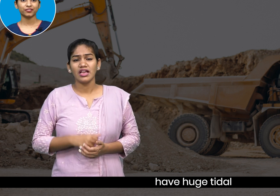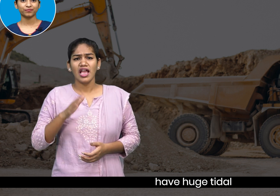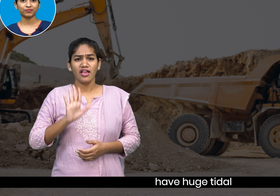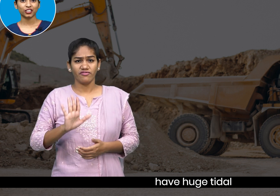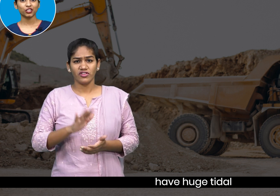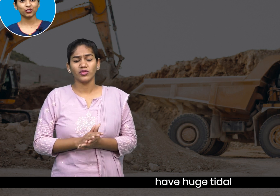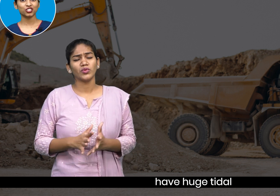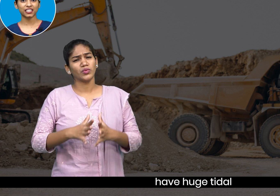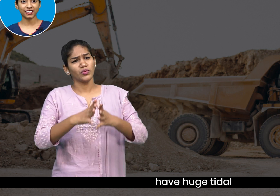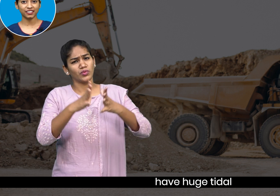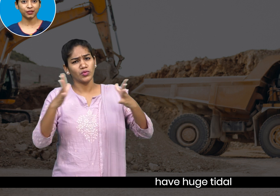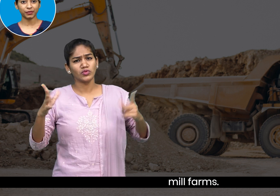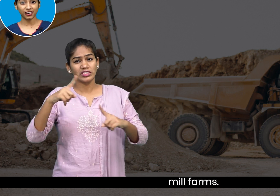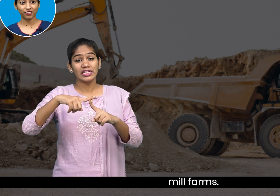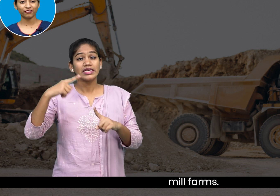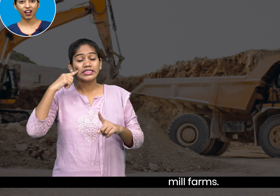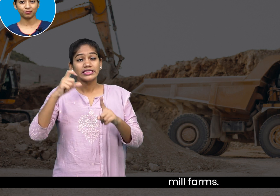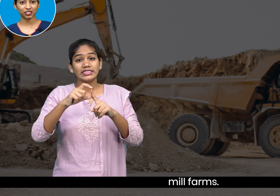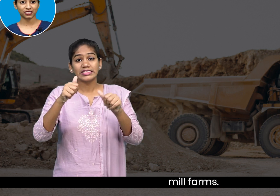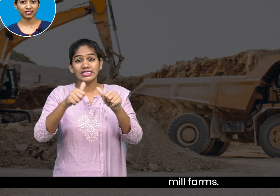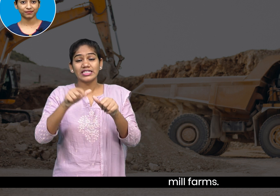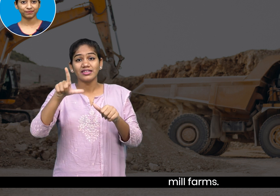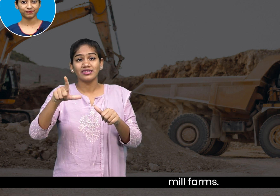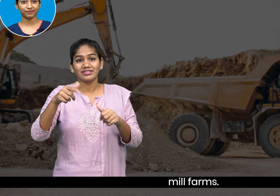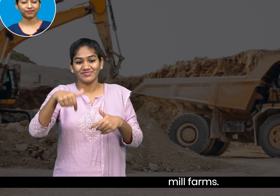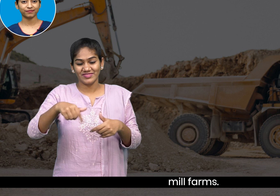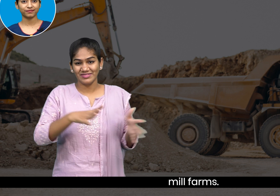have huge tidal mill farms.